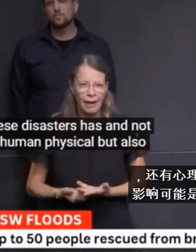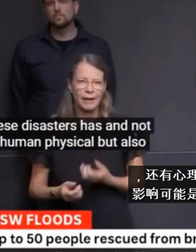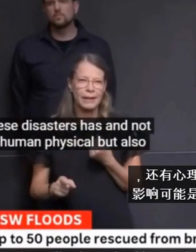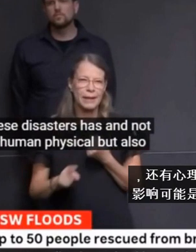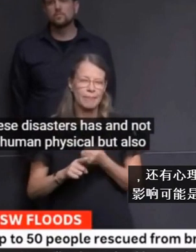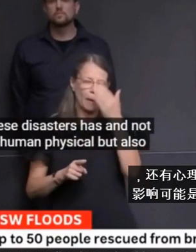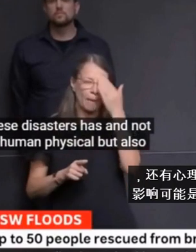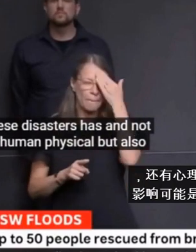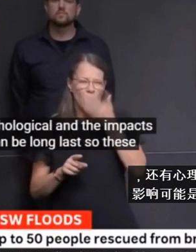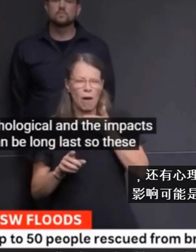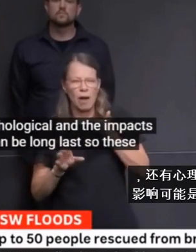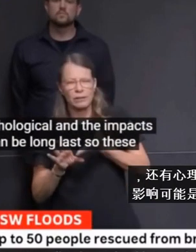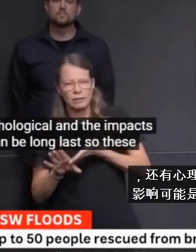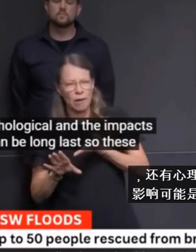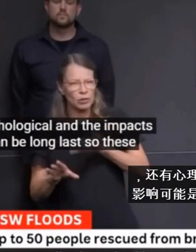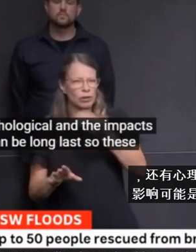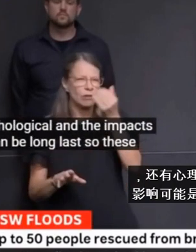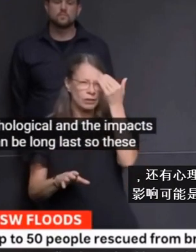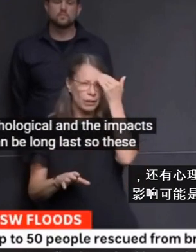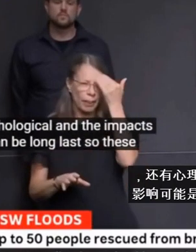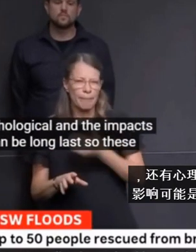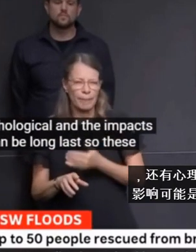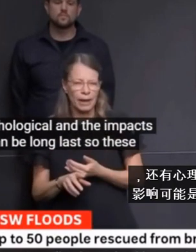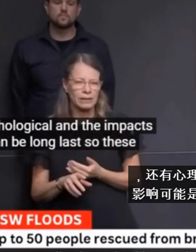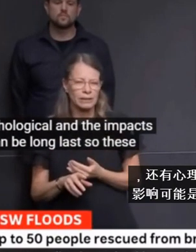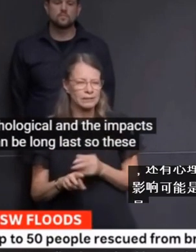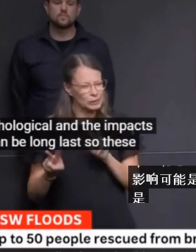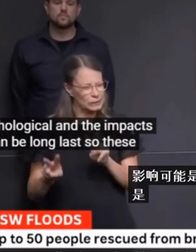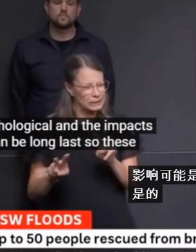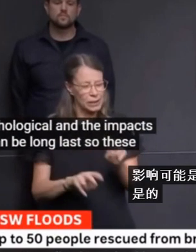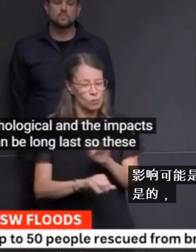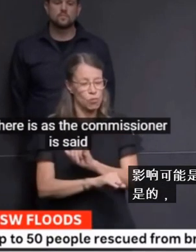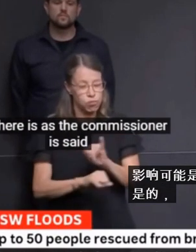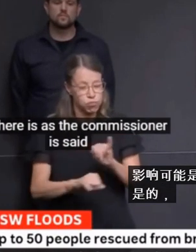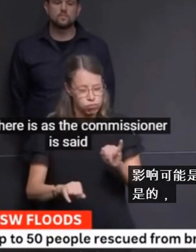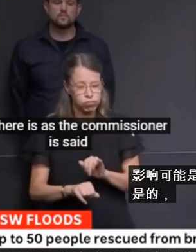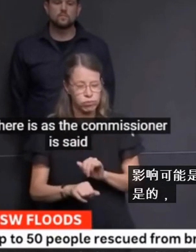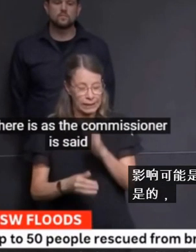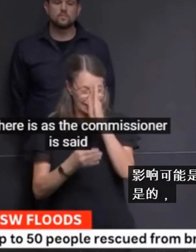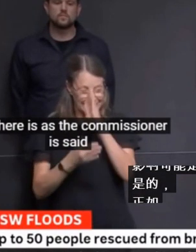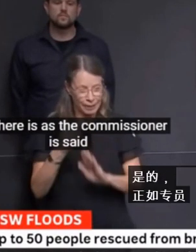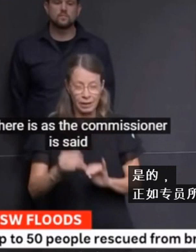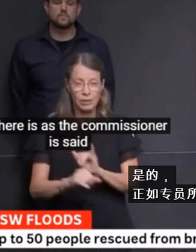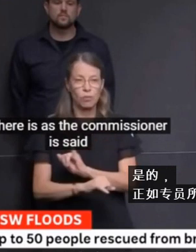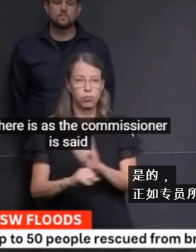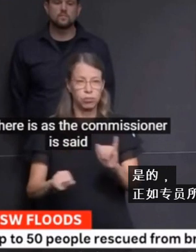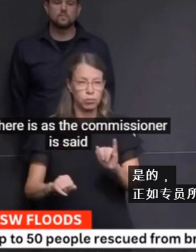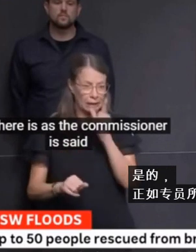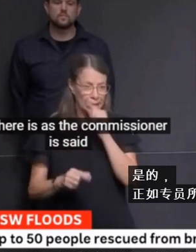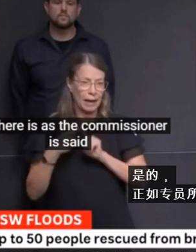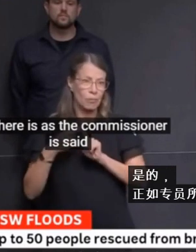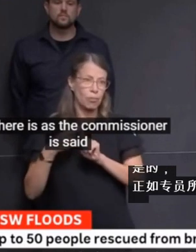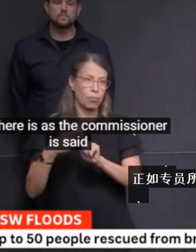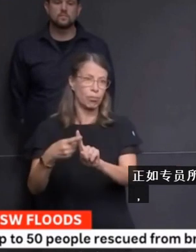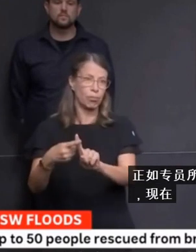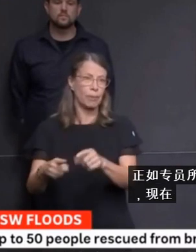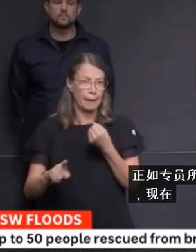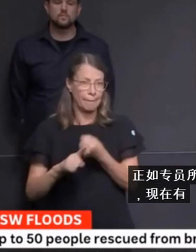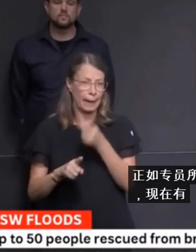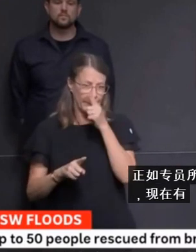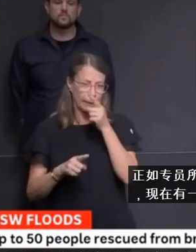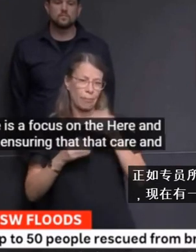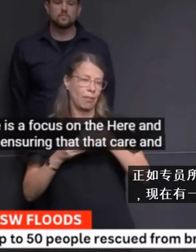impacts can be long lasting. So these, yes, there is, as the Commissioner has said, there